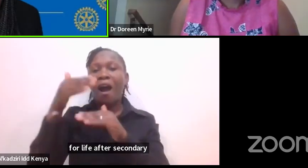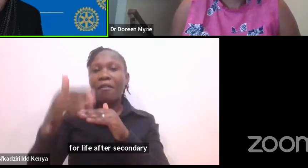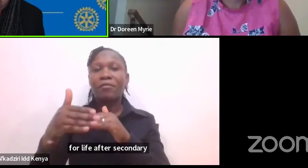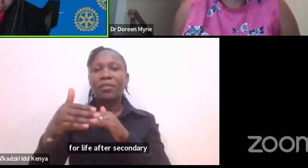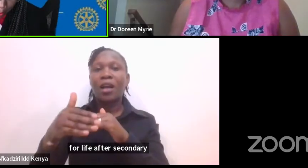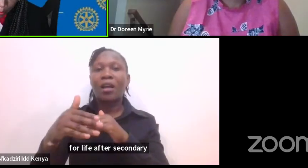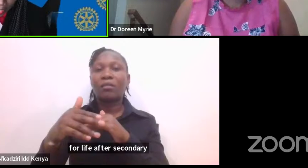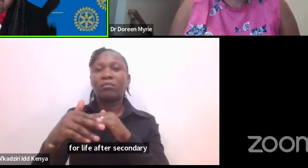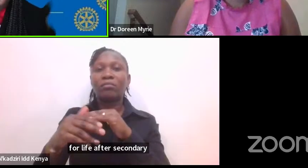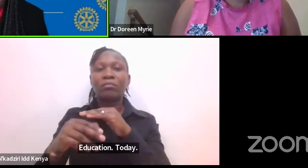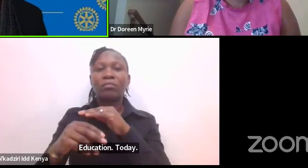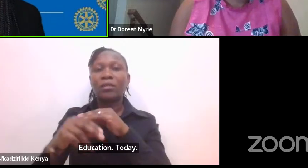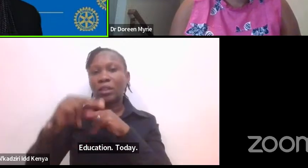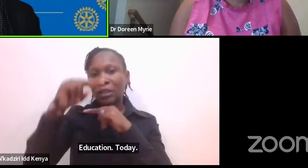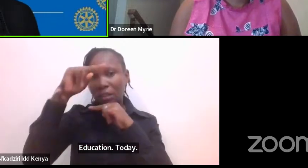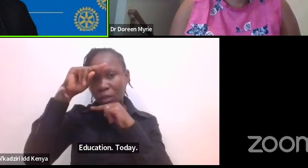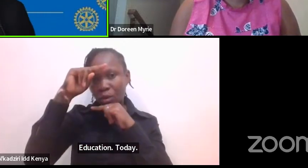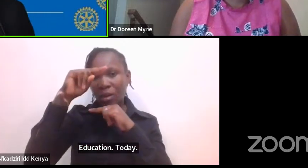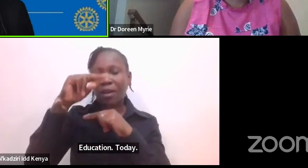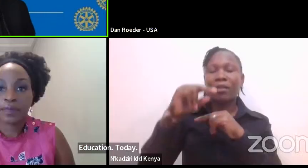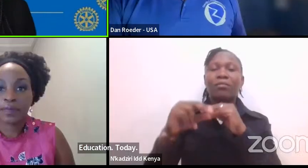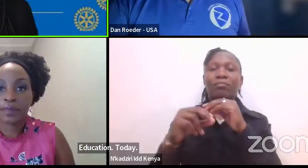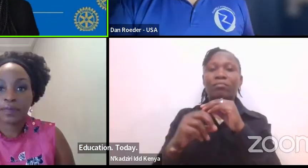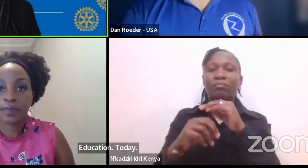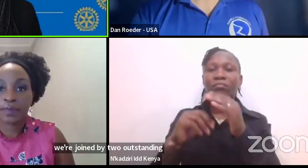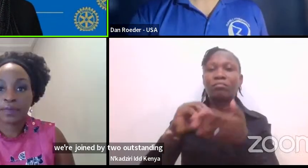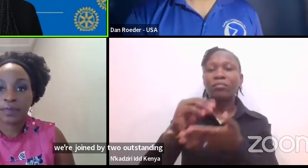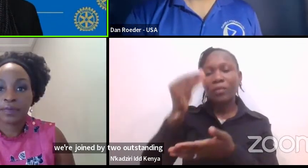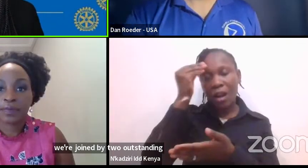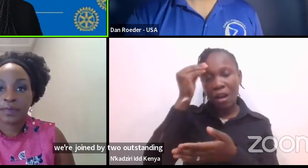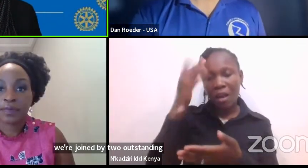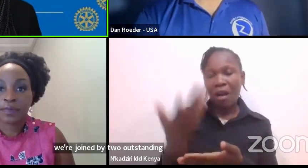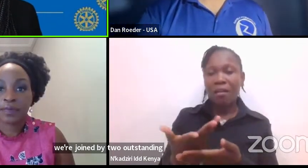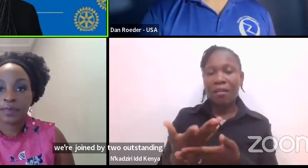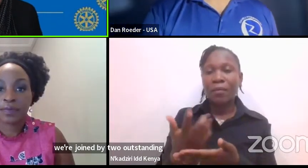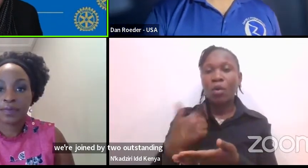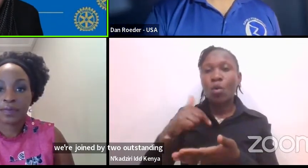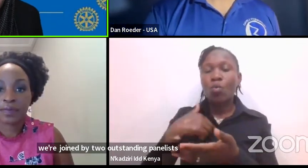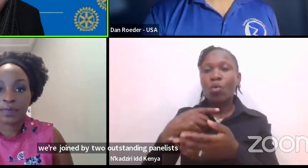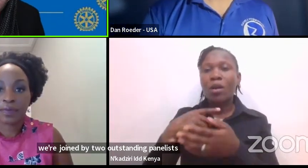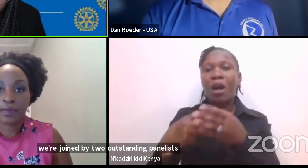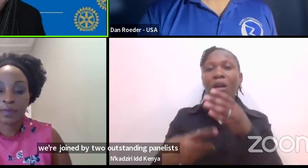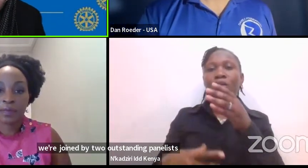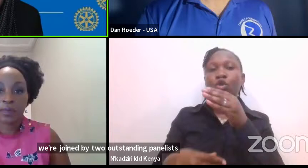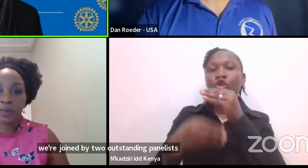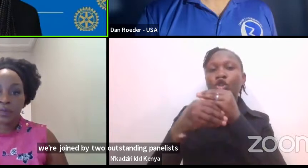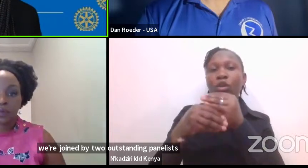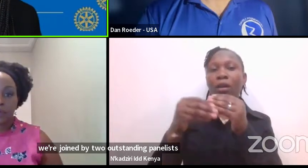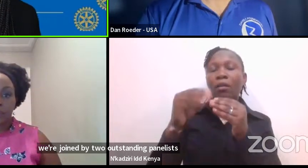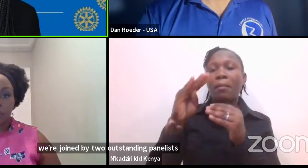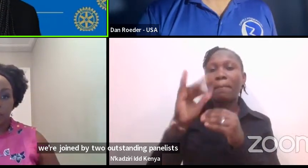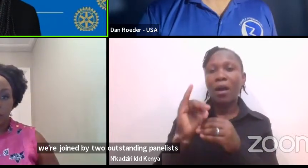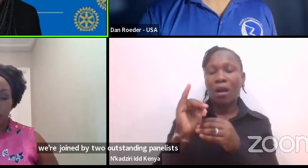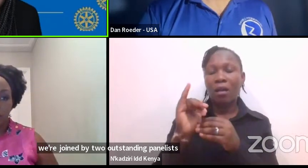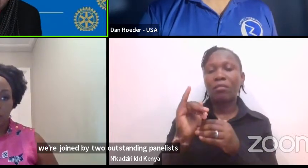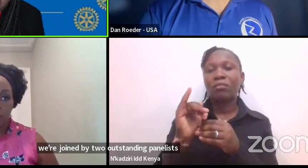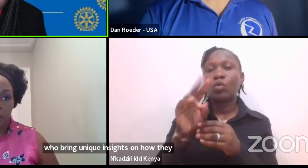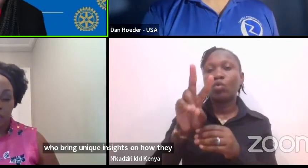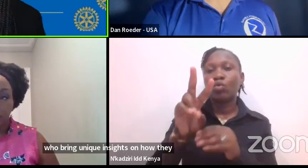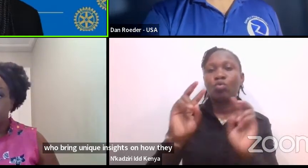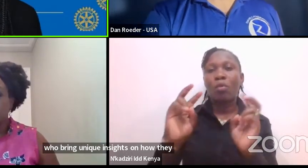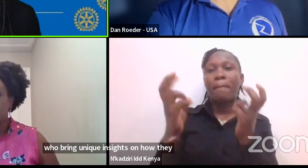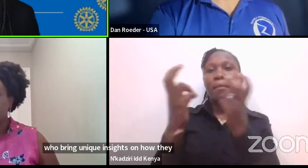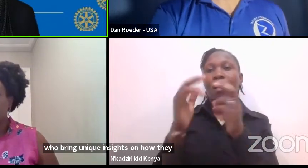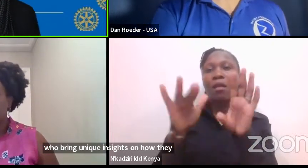we're joined by two outstanding panelists who bring unique insights on how they can, we can better equip